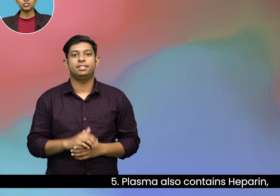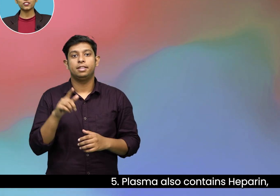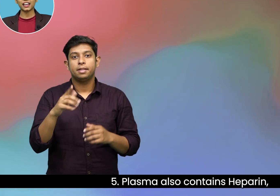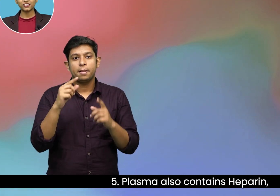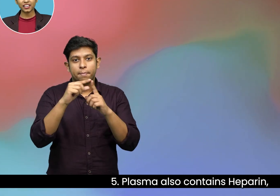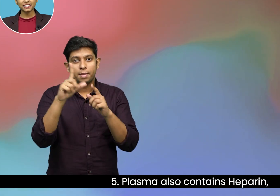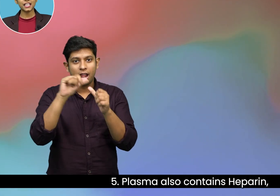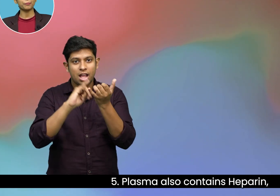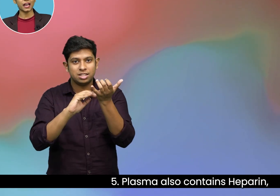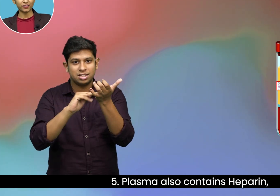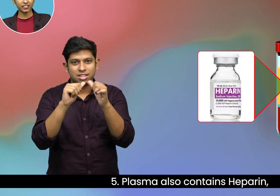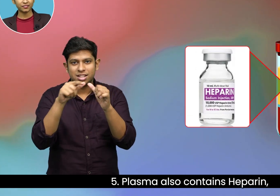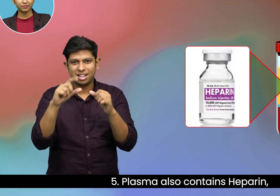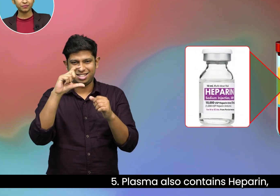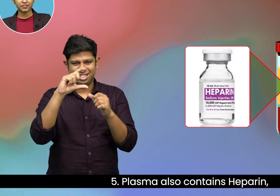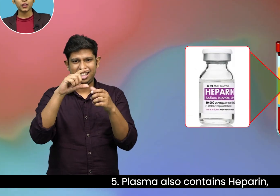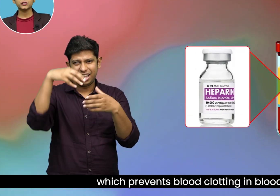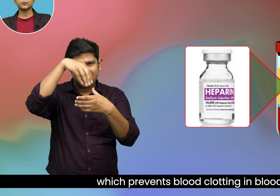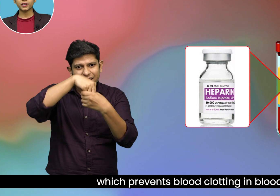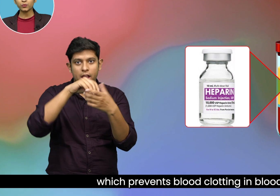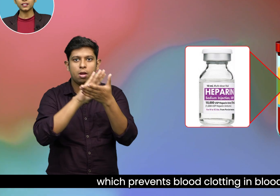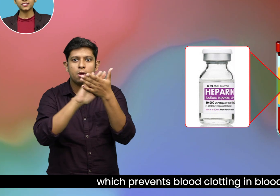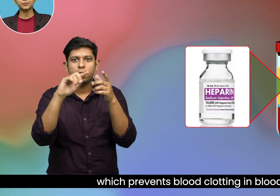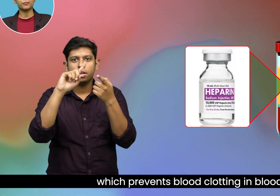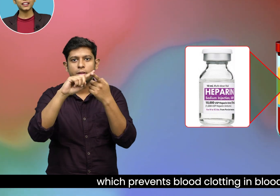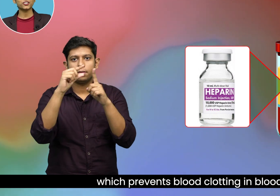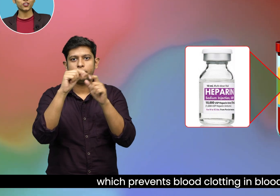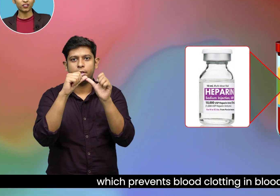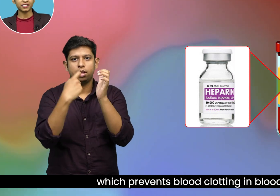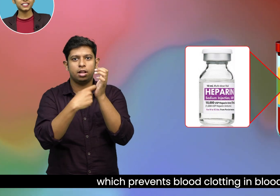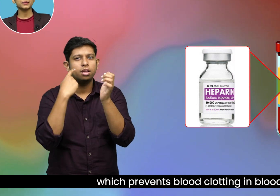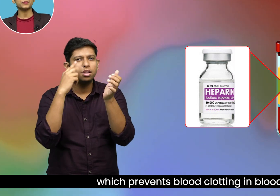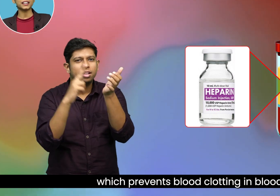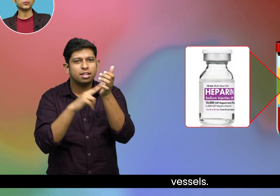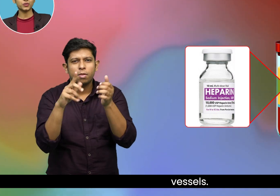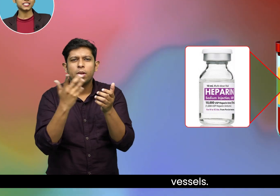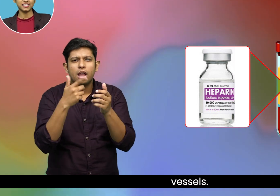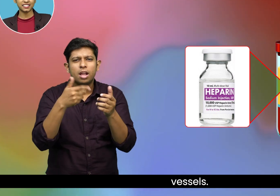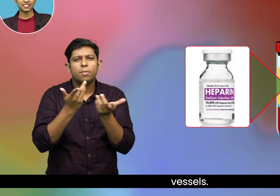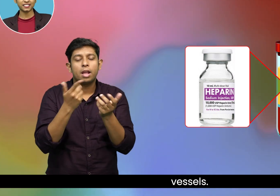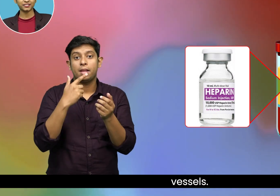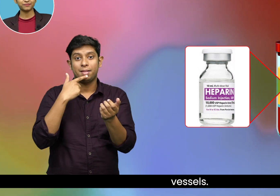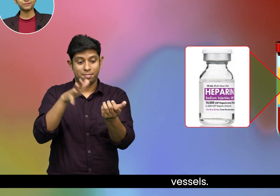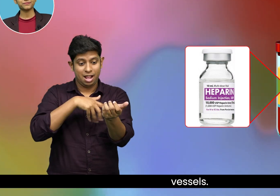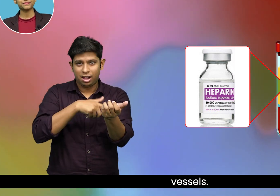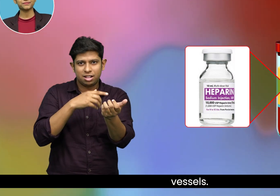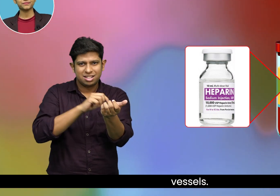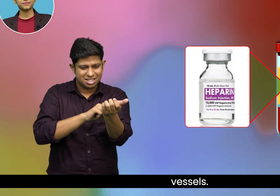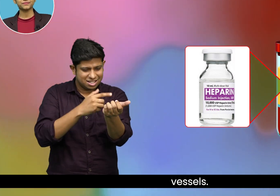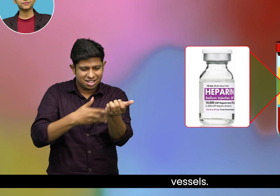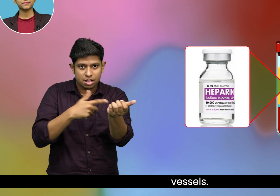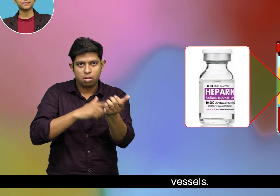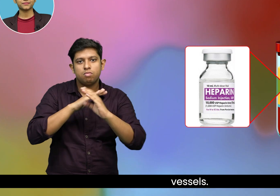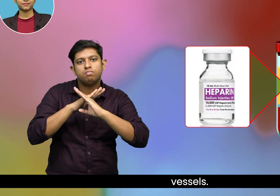Plasma also contains heparin, which prevents blood clotting in blood vessels.